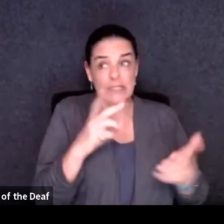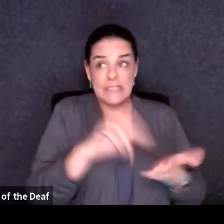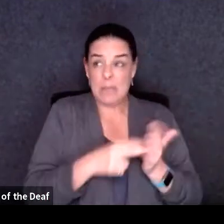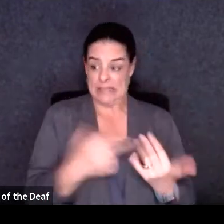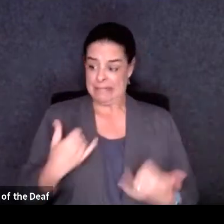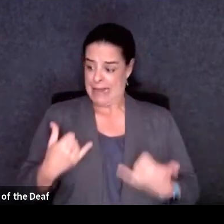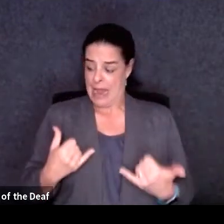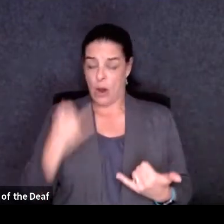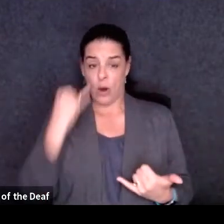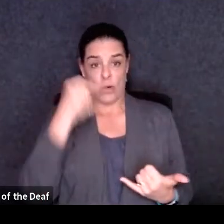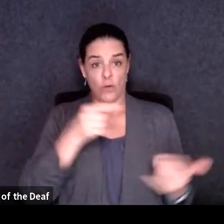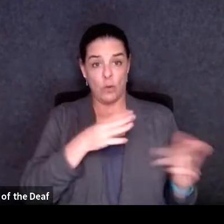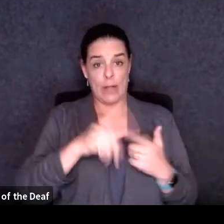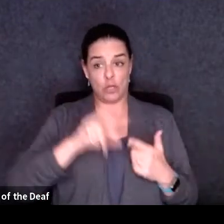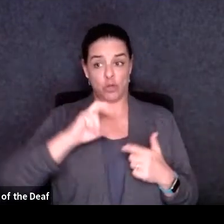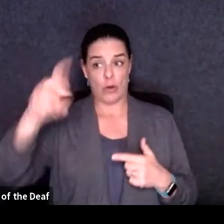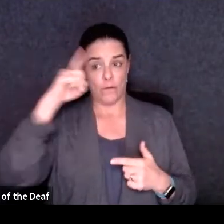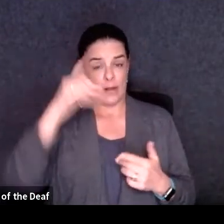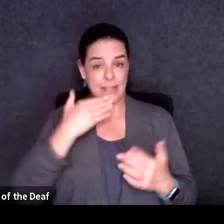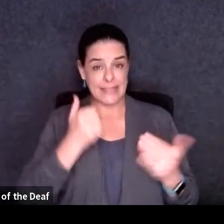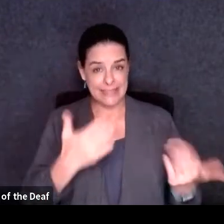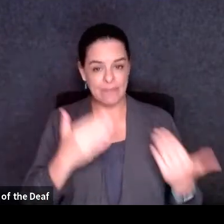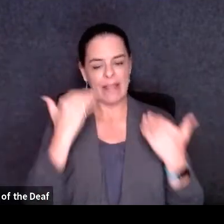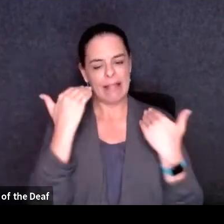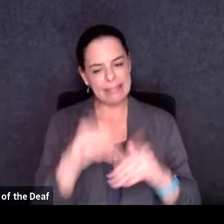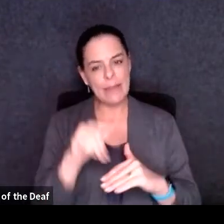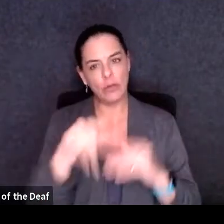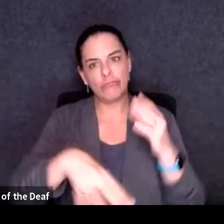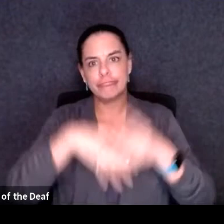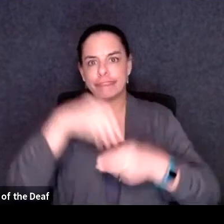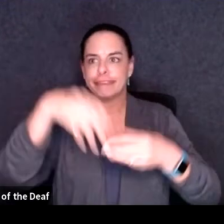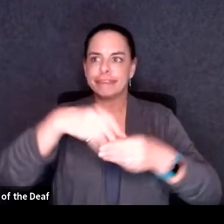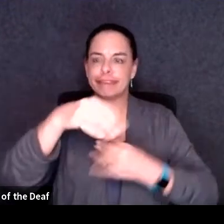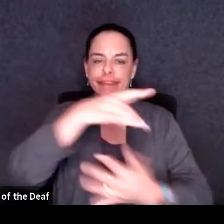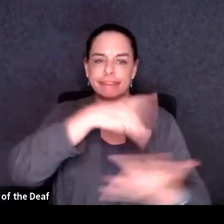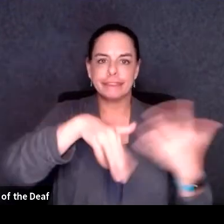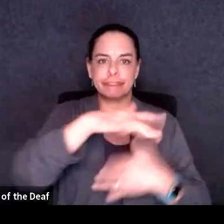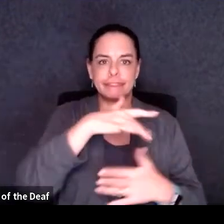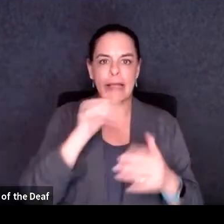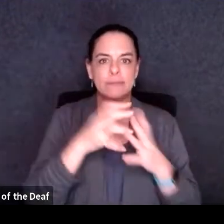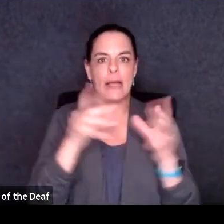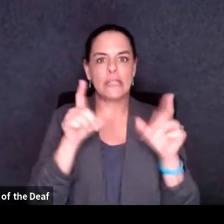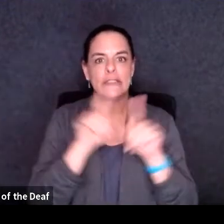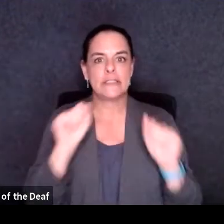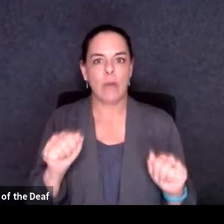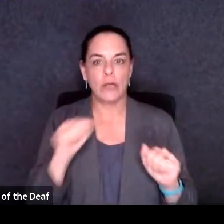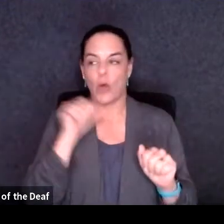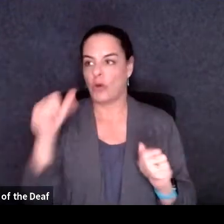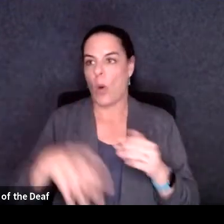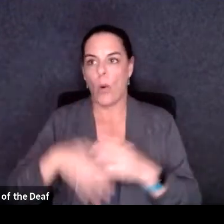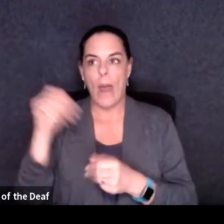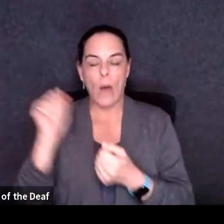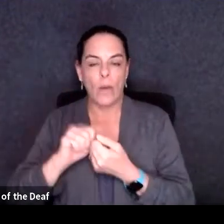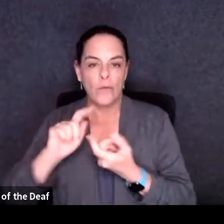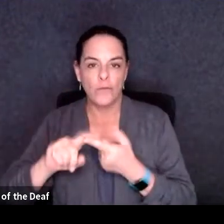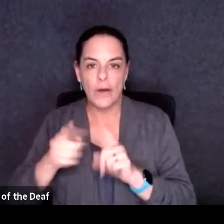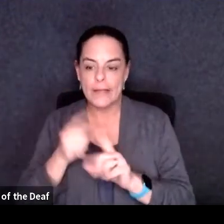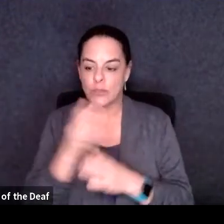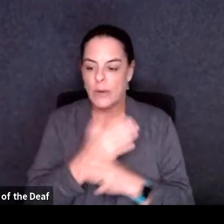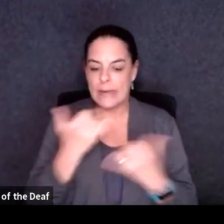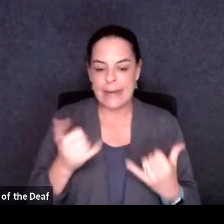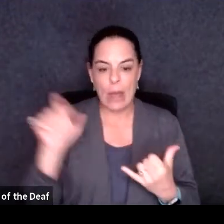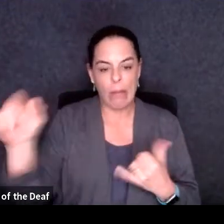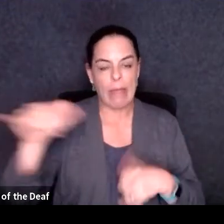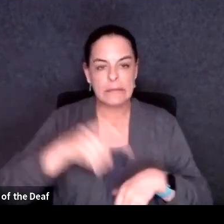if you're going to travel for Thanksgiving, limit your exposures as much as possible. Don't go out with friends in between now and then,